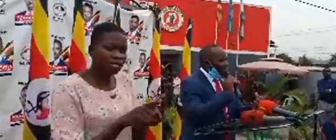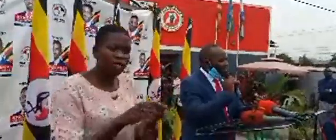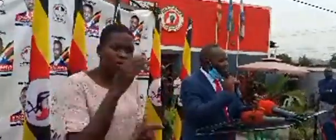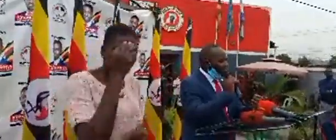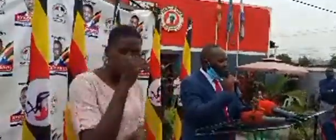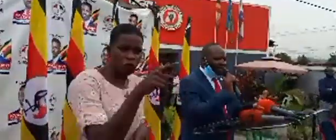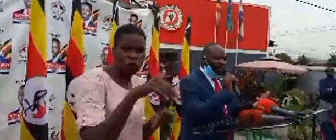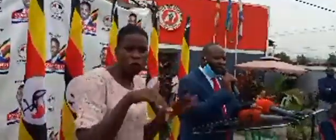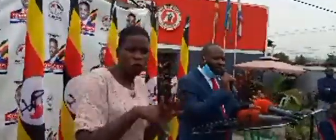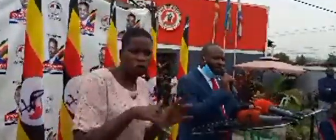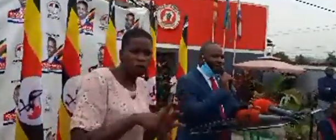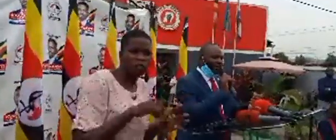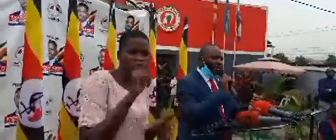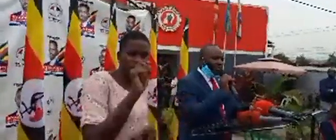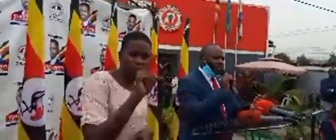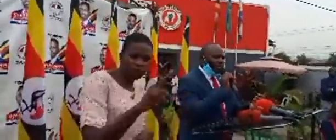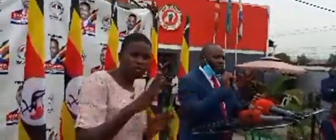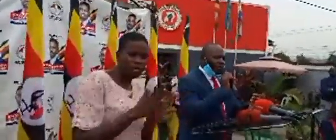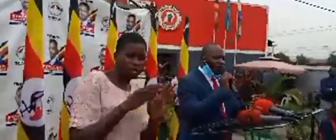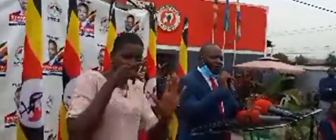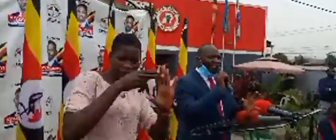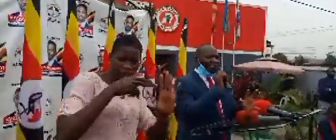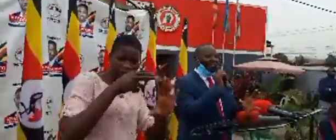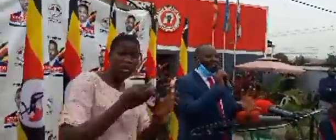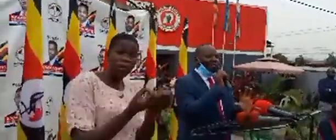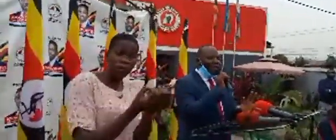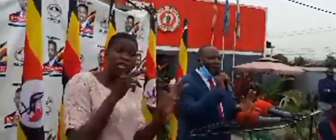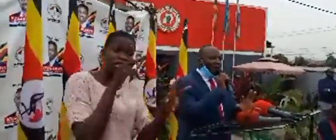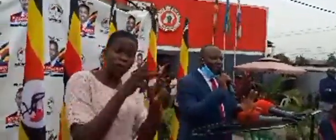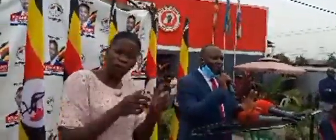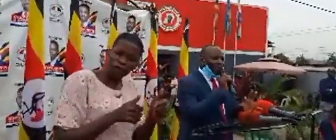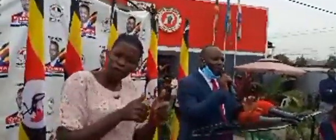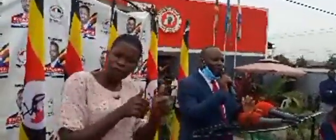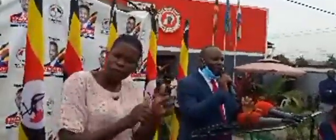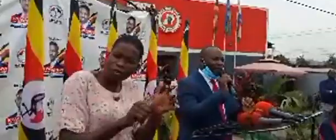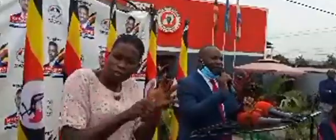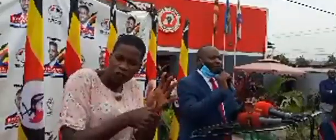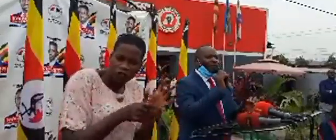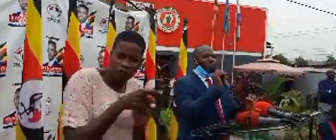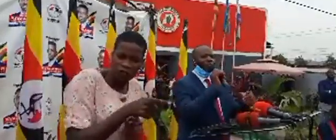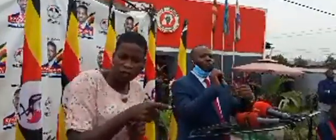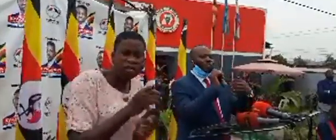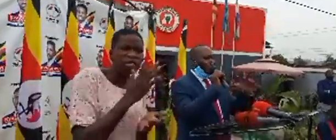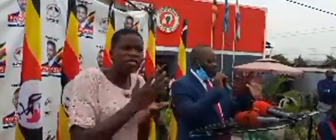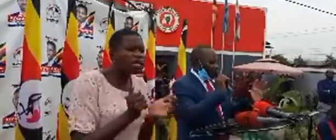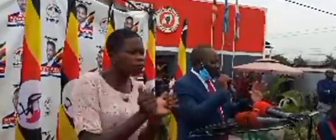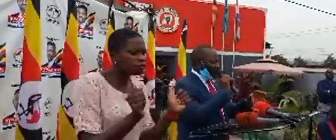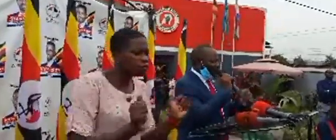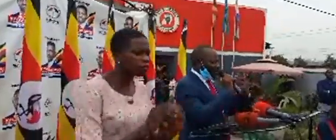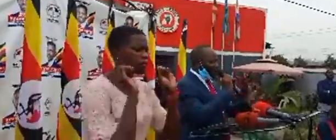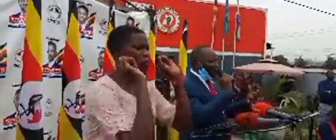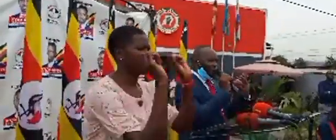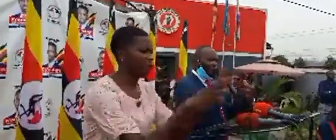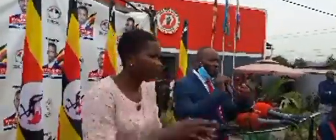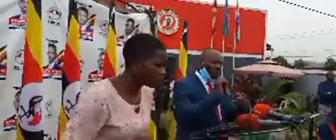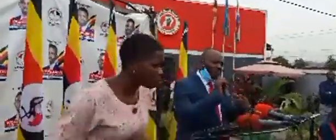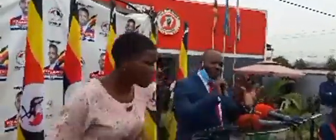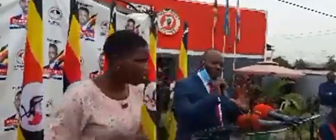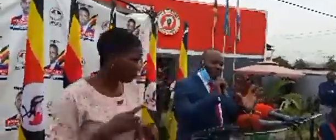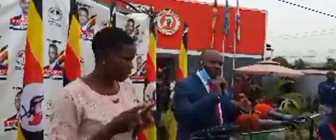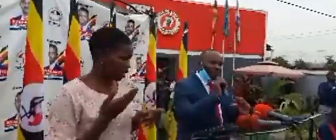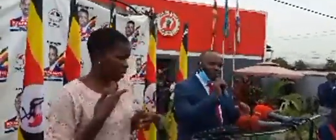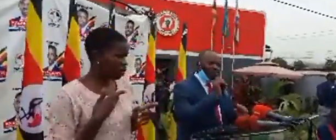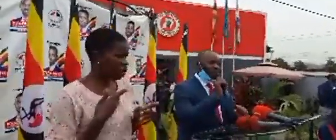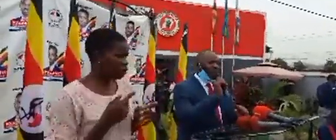mugoberera n'eggwanga ligoberera, waliwo abazze bateebwa naye nga basulima busuuli bwabwe. Tewali musango gwali